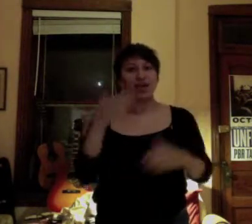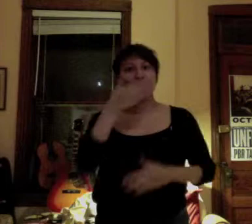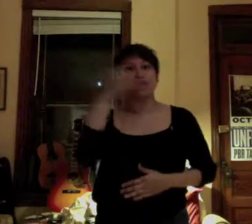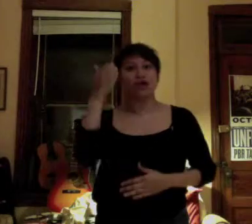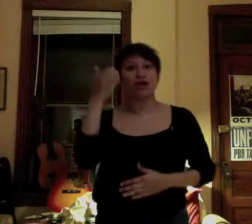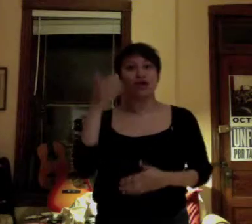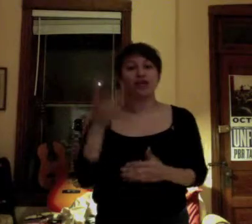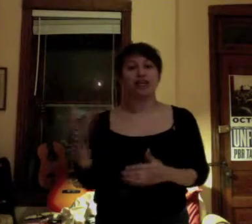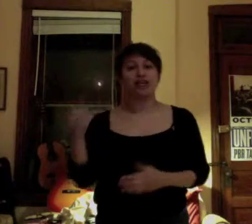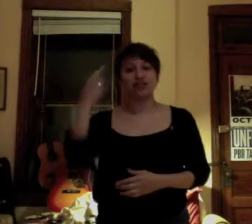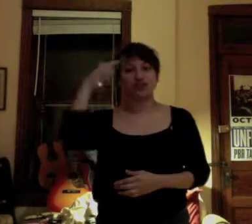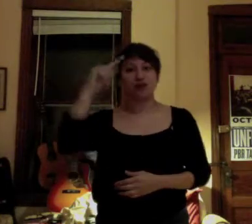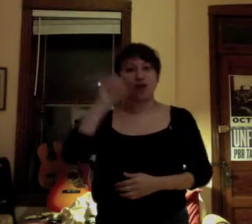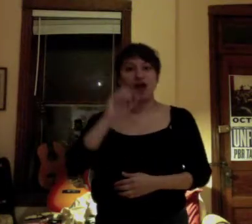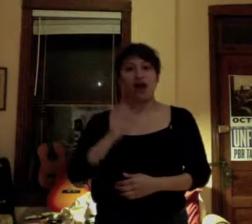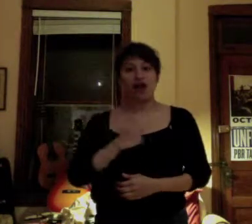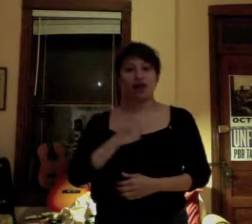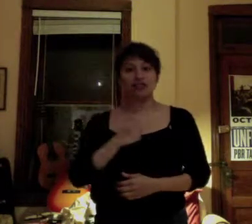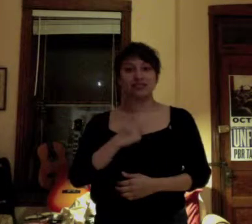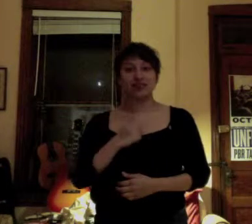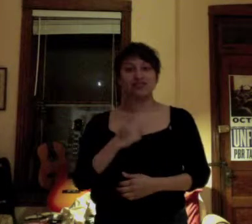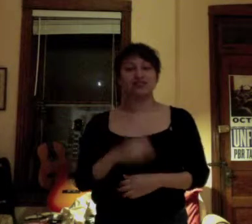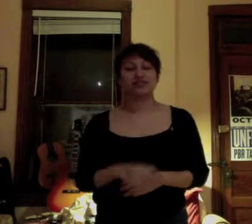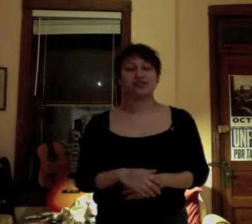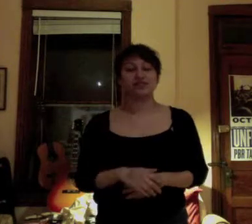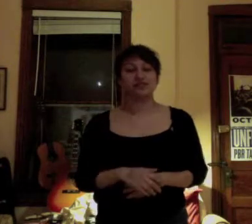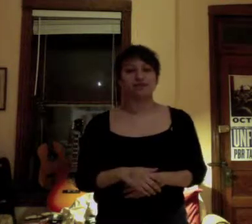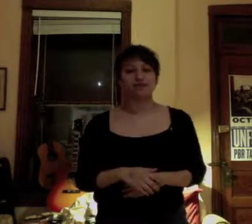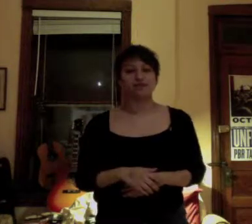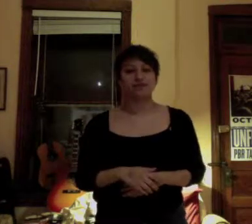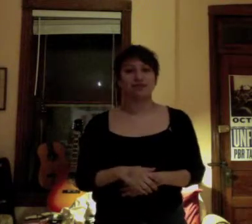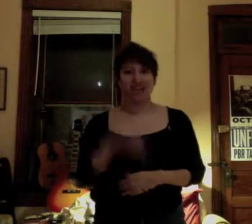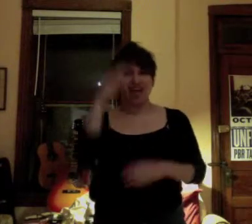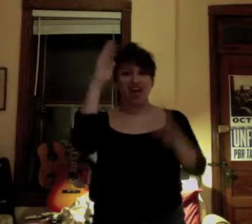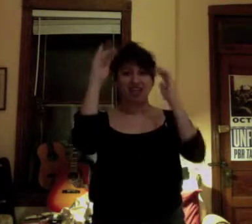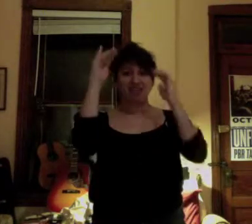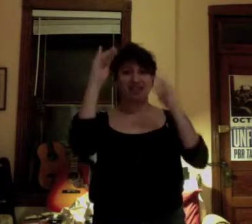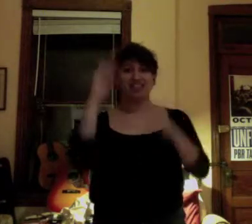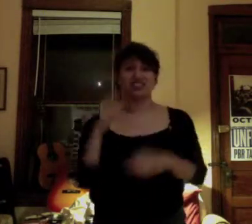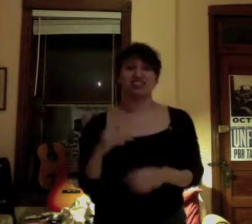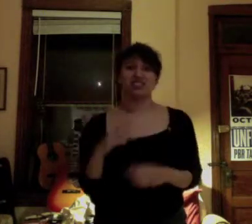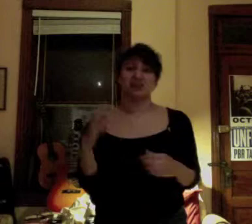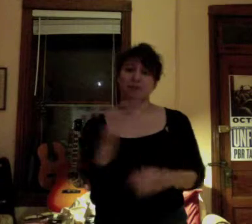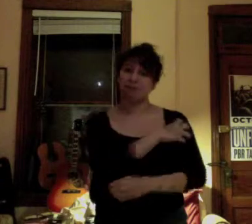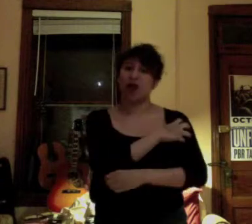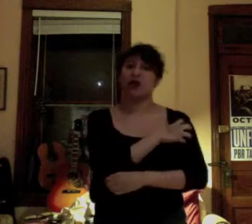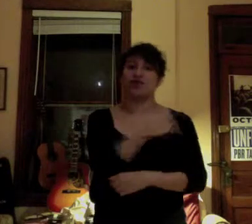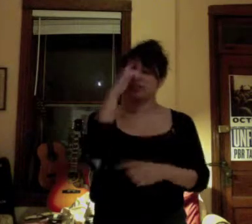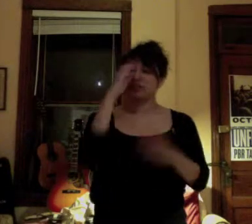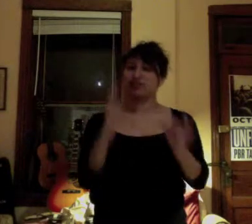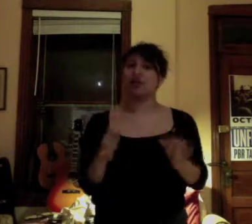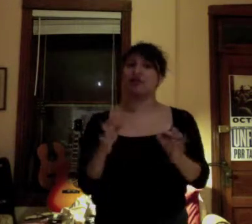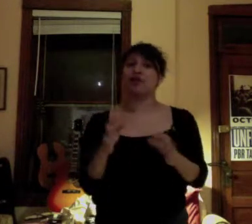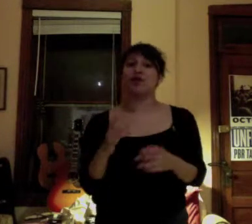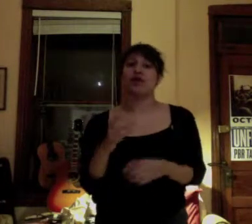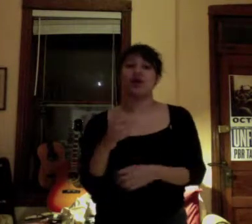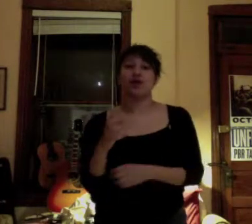is another very powerful determiner of events. I'd like to share a story with you about a young man who